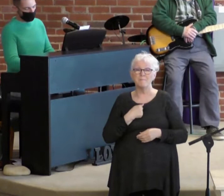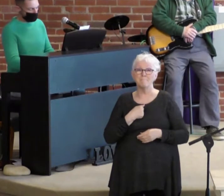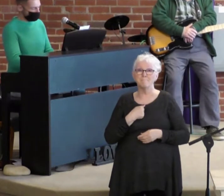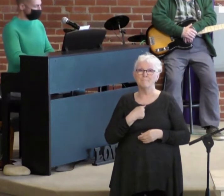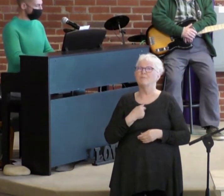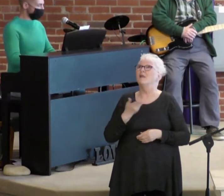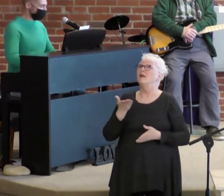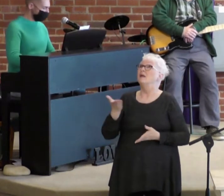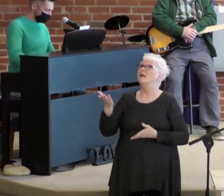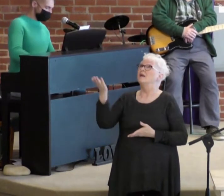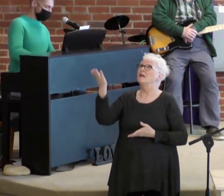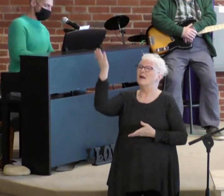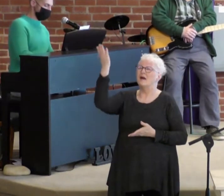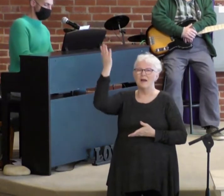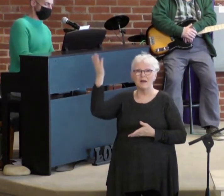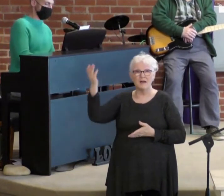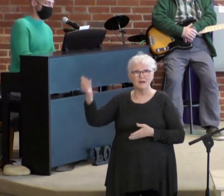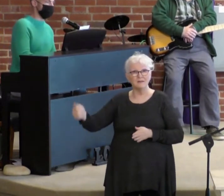He